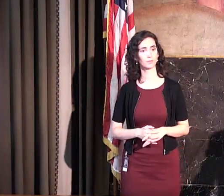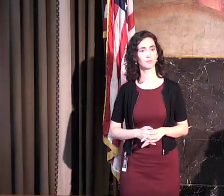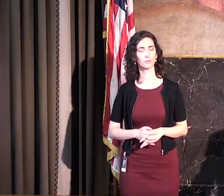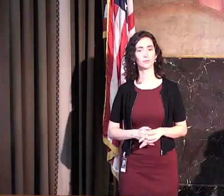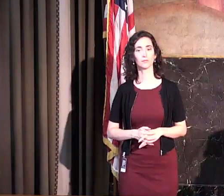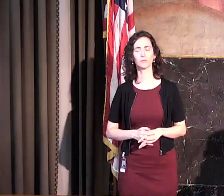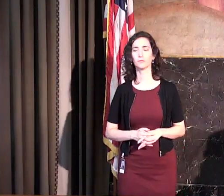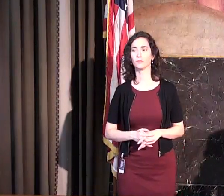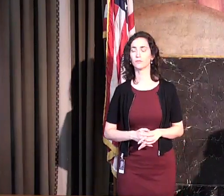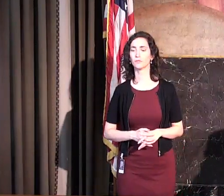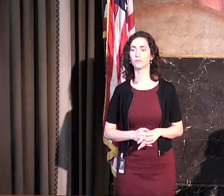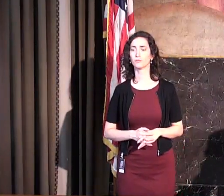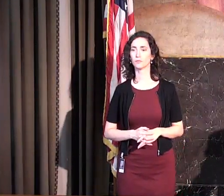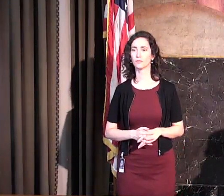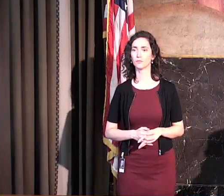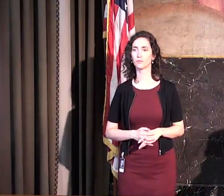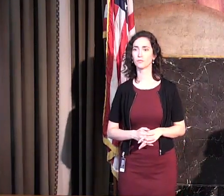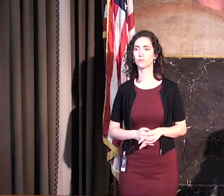I think we're at